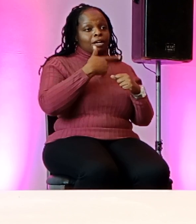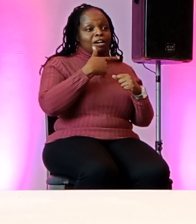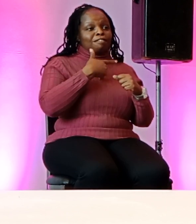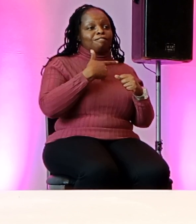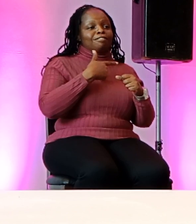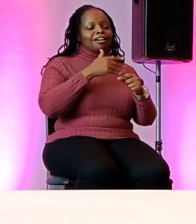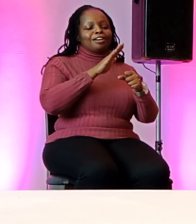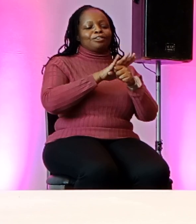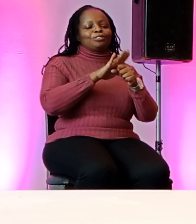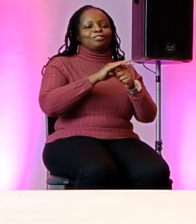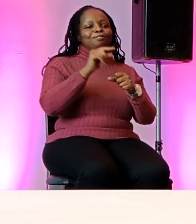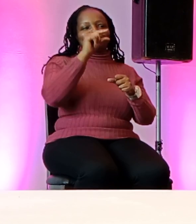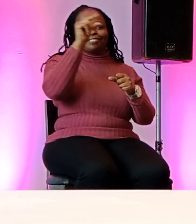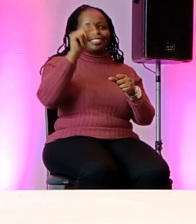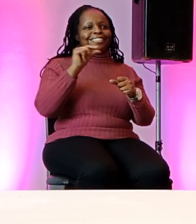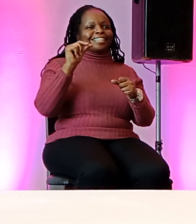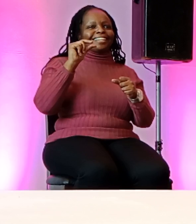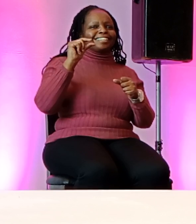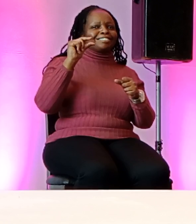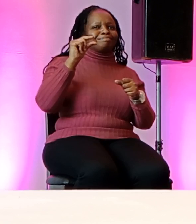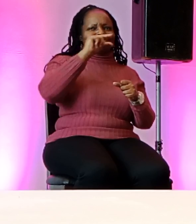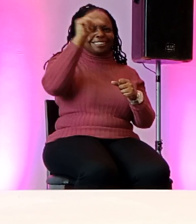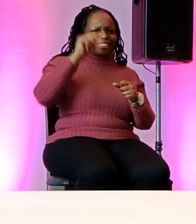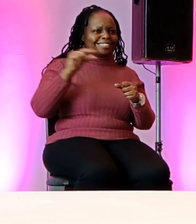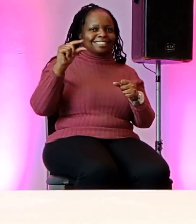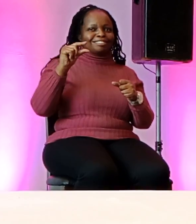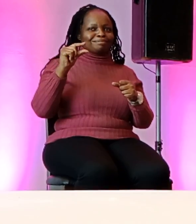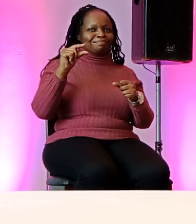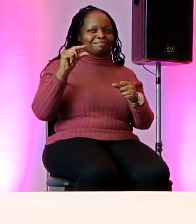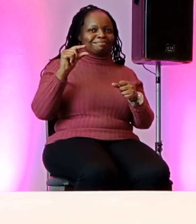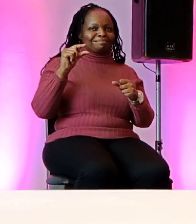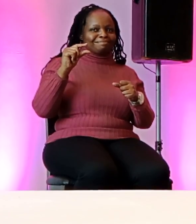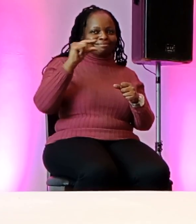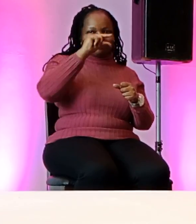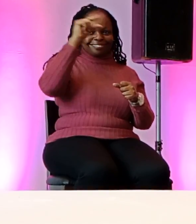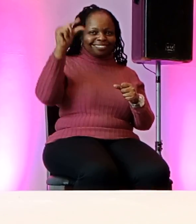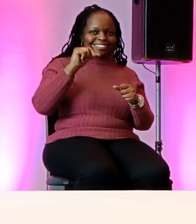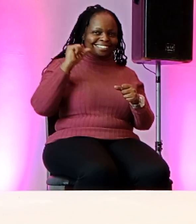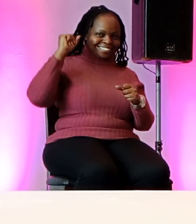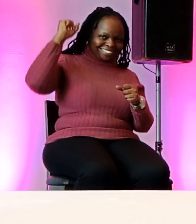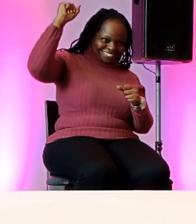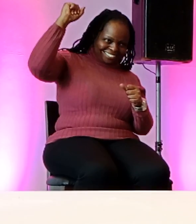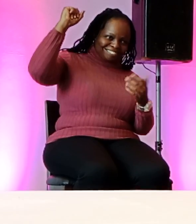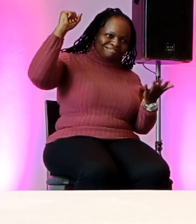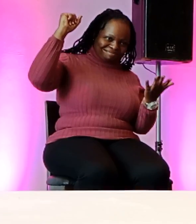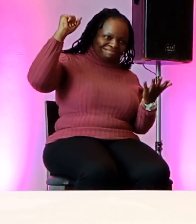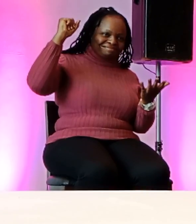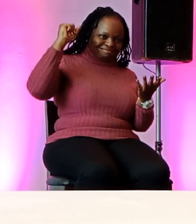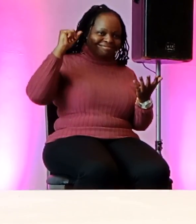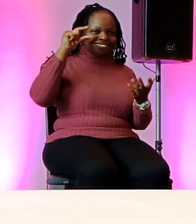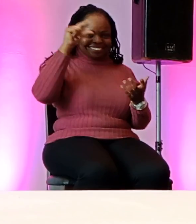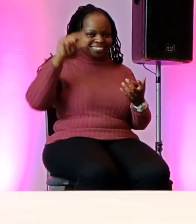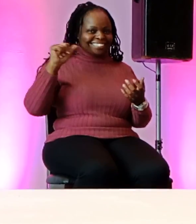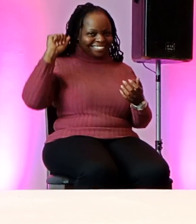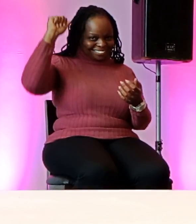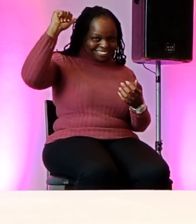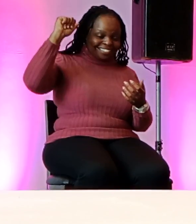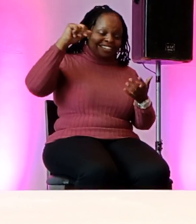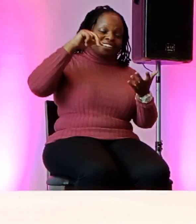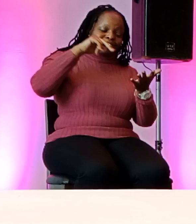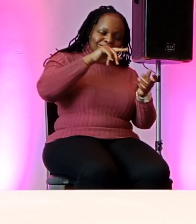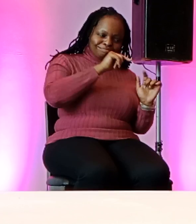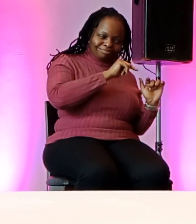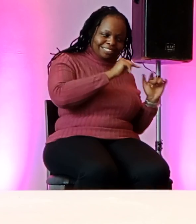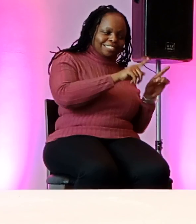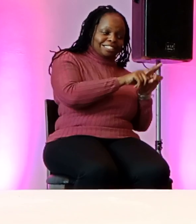Z slang. I'm going to teach you a few words just now, okay? Just a little bit, because it's an educational